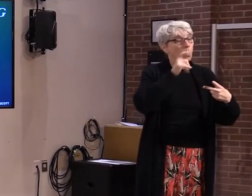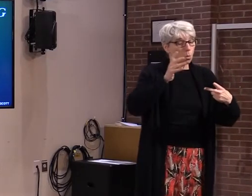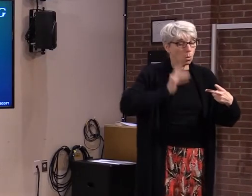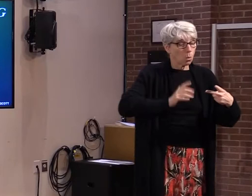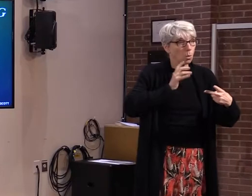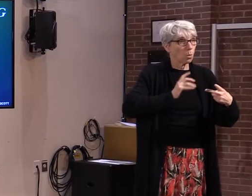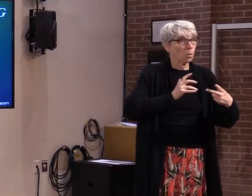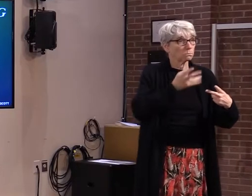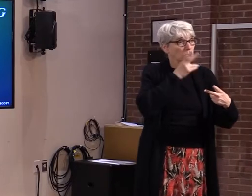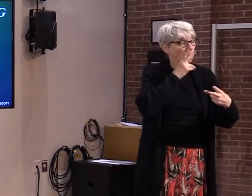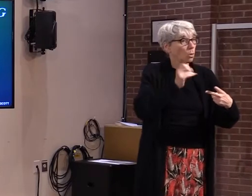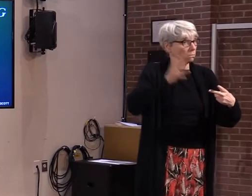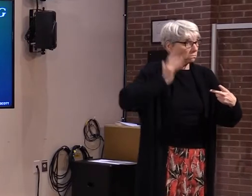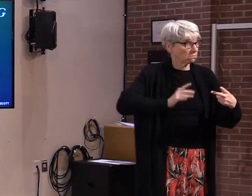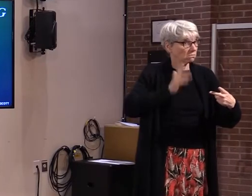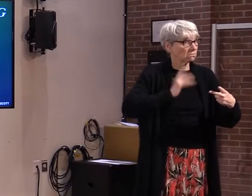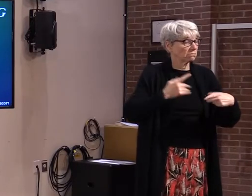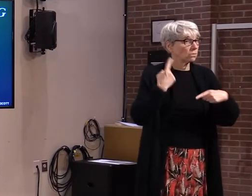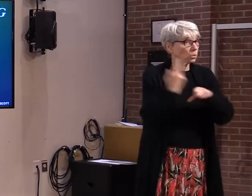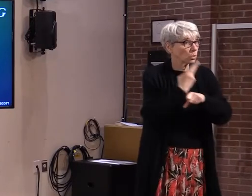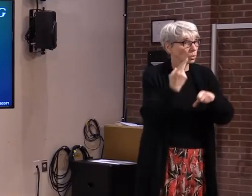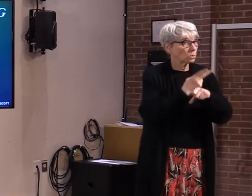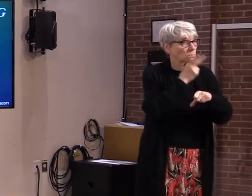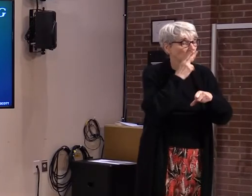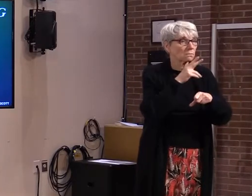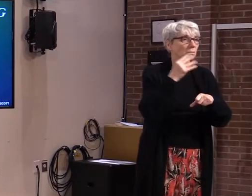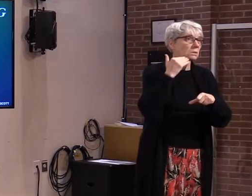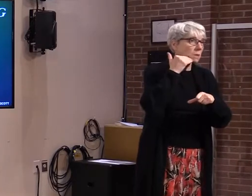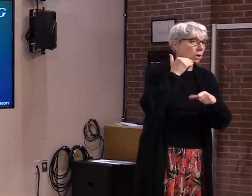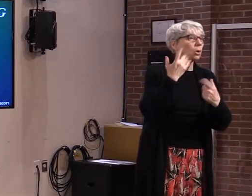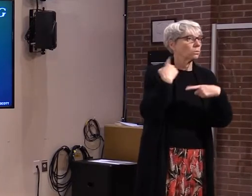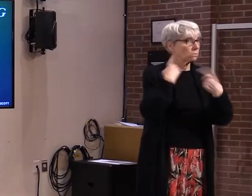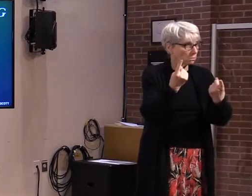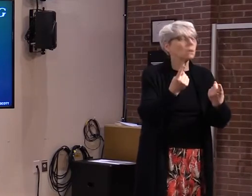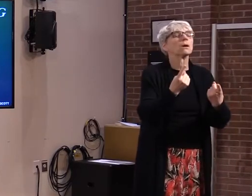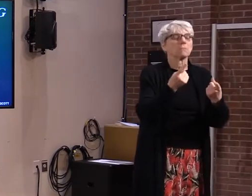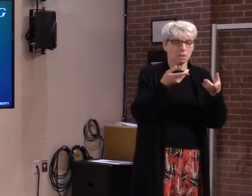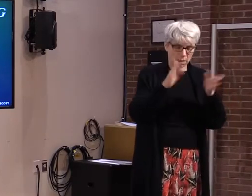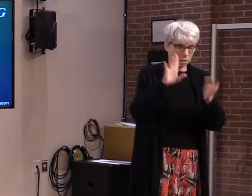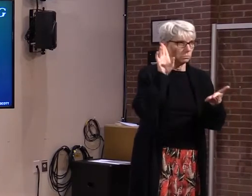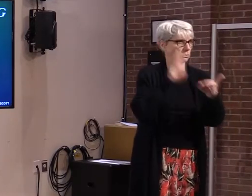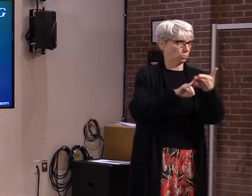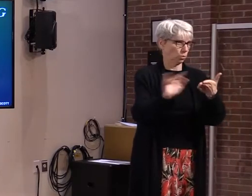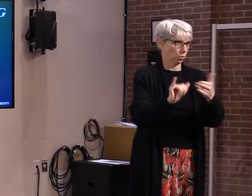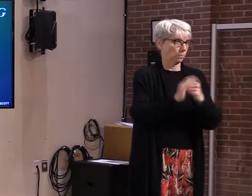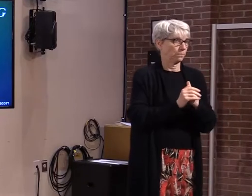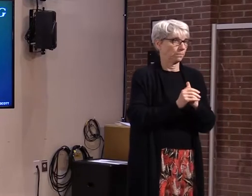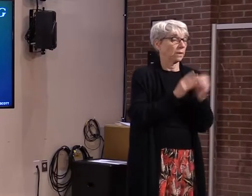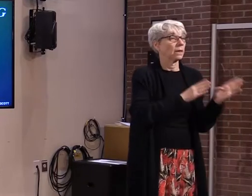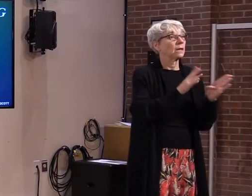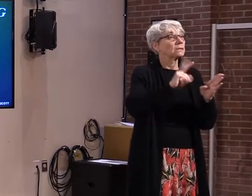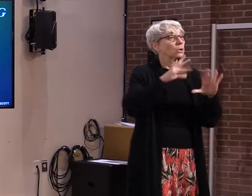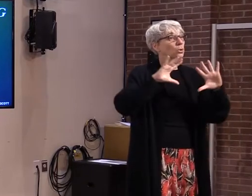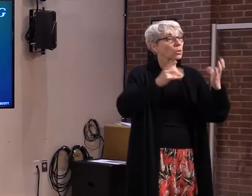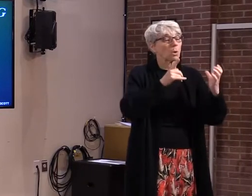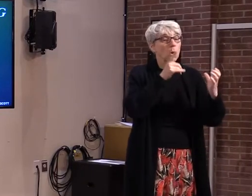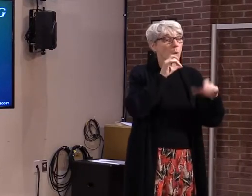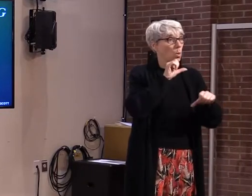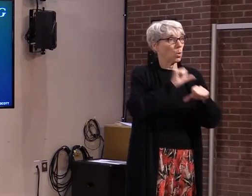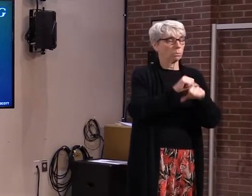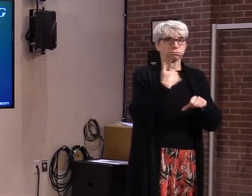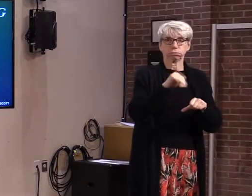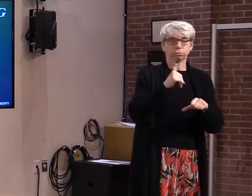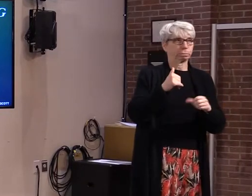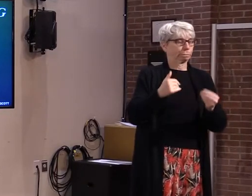use tobacco on a regular basis. Second, those who work where they are more likely to